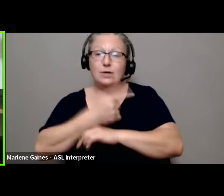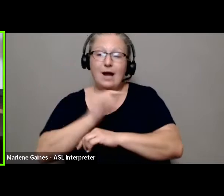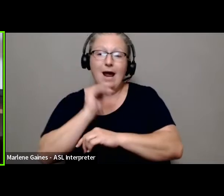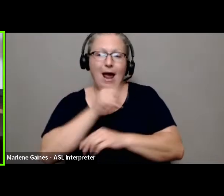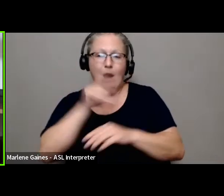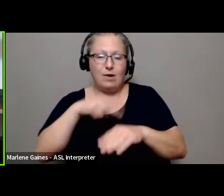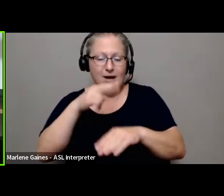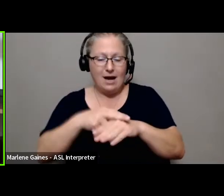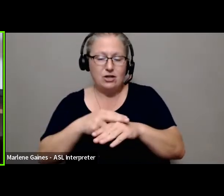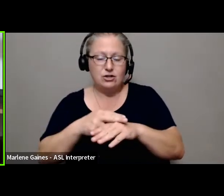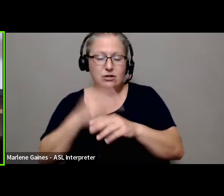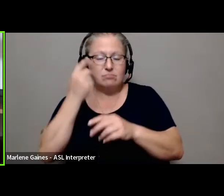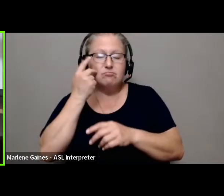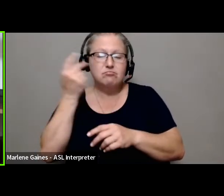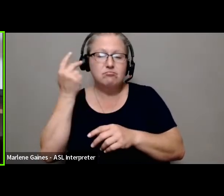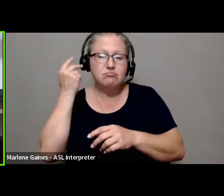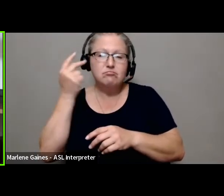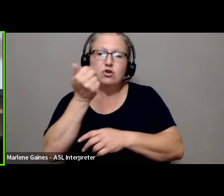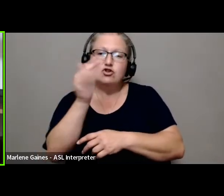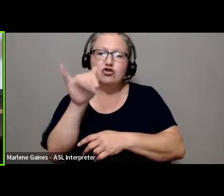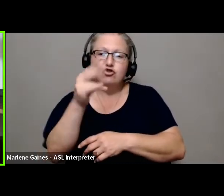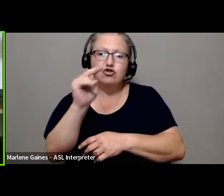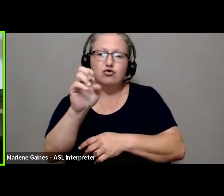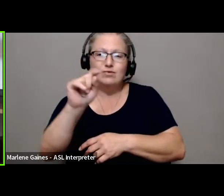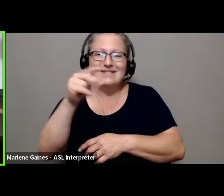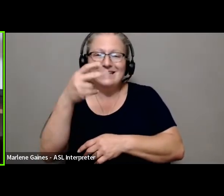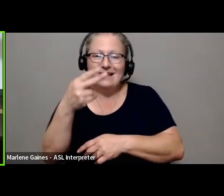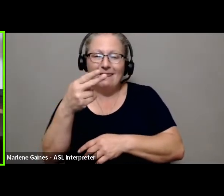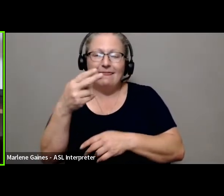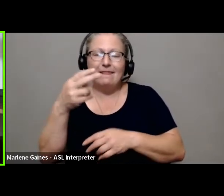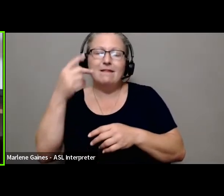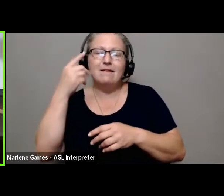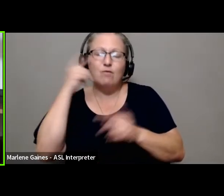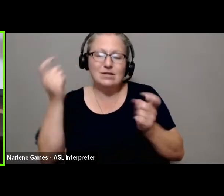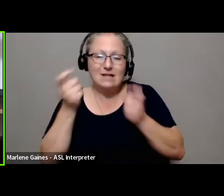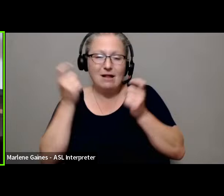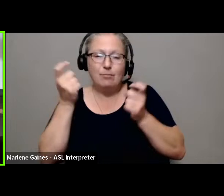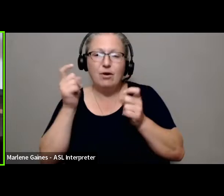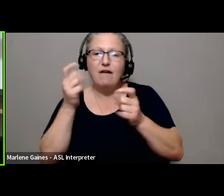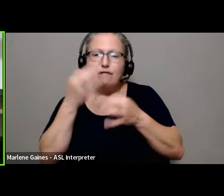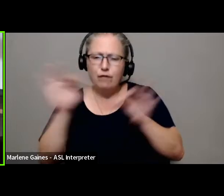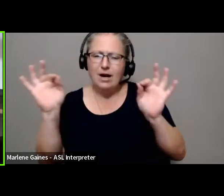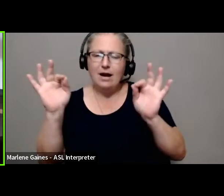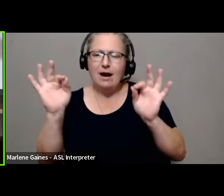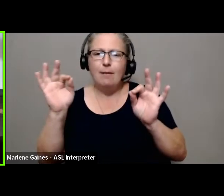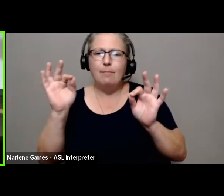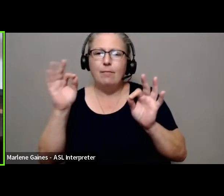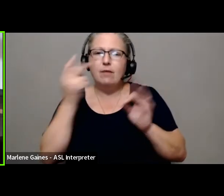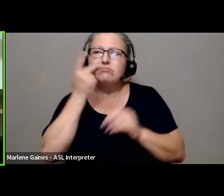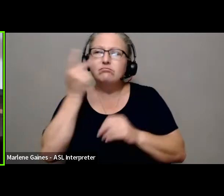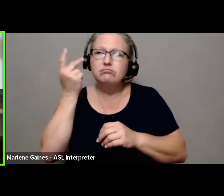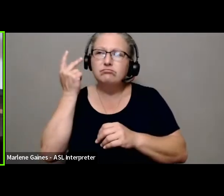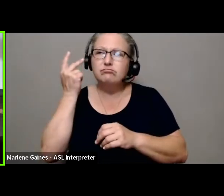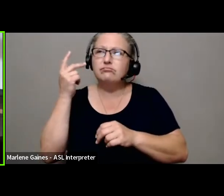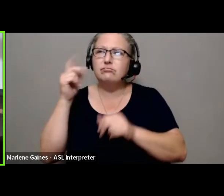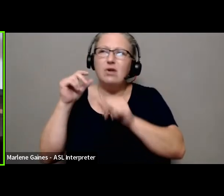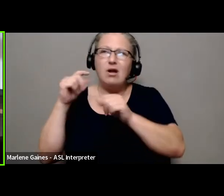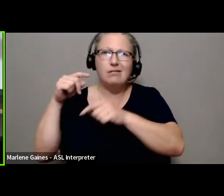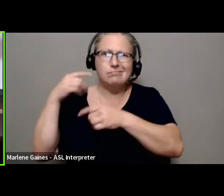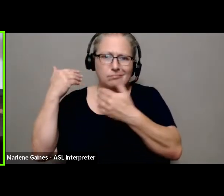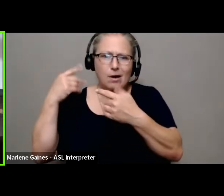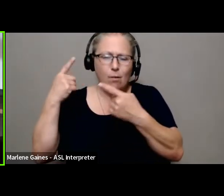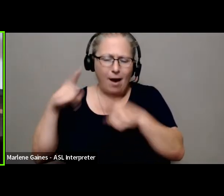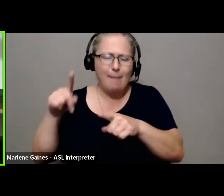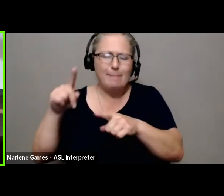commemorates Juneteenth, a chance to celebrate human freedom, reflect on the grievous and ongoing legacy of slavery,